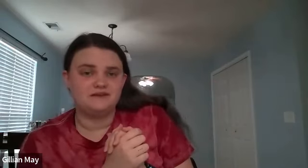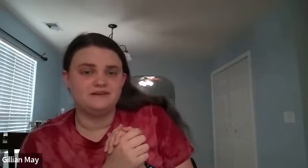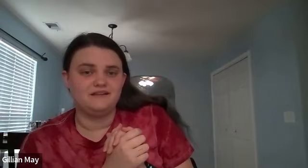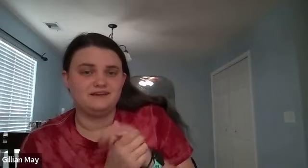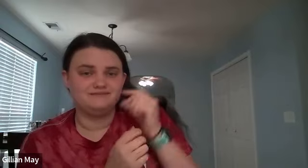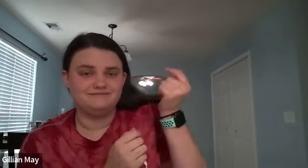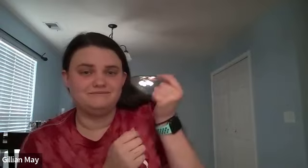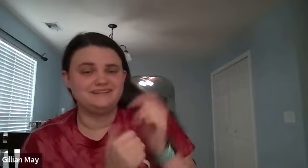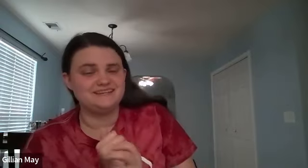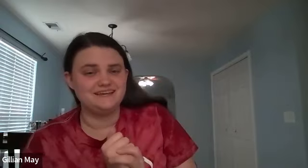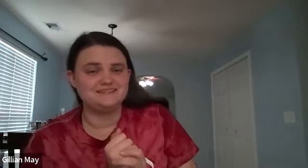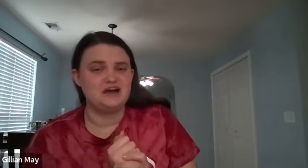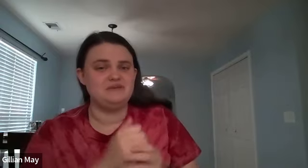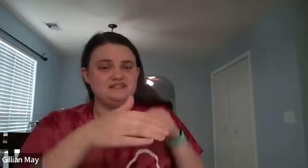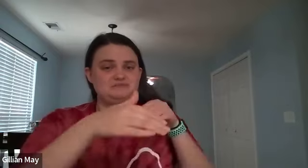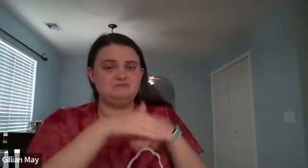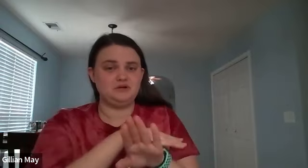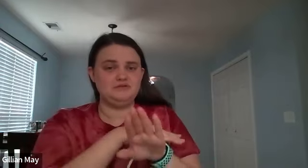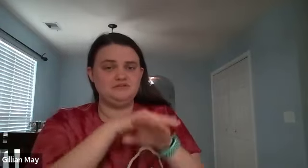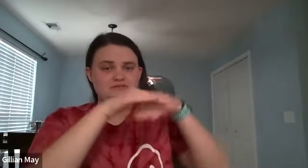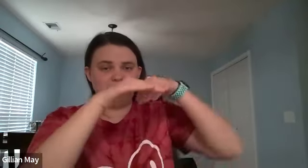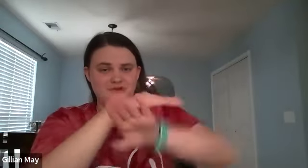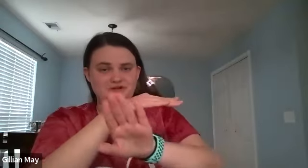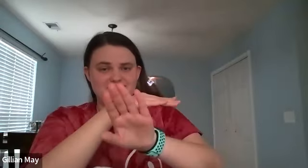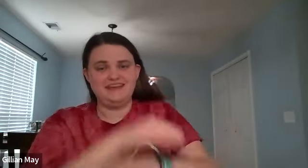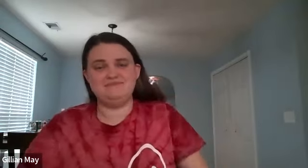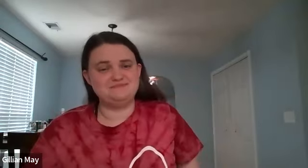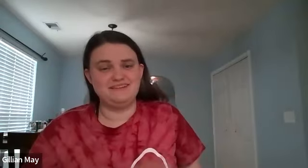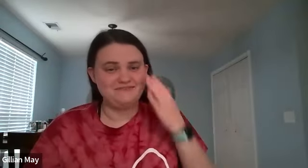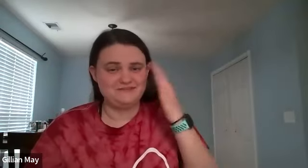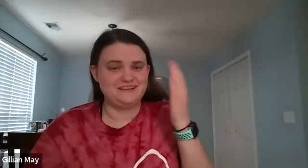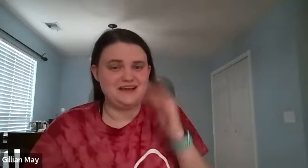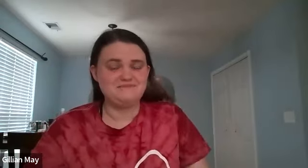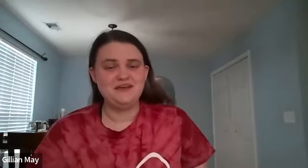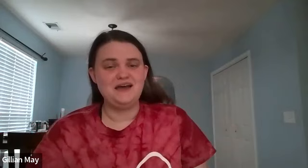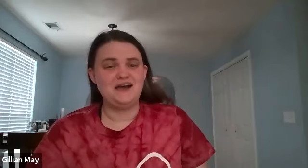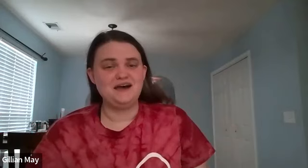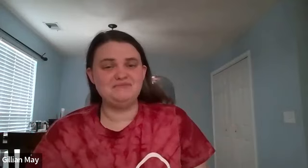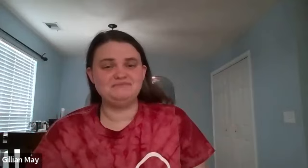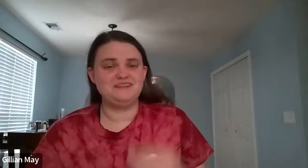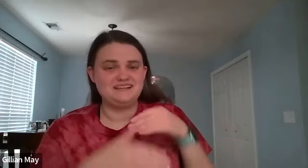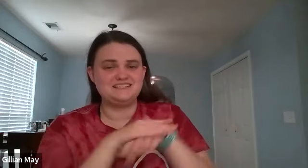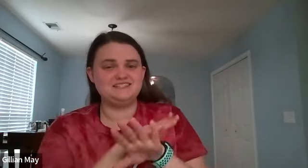very like makes sense. It's birth, and it makes me laugh every time. Because I'm